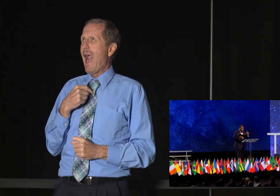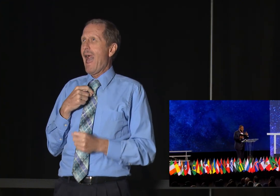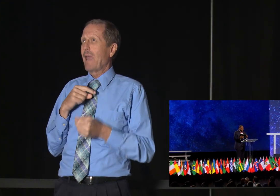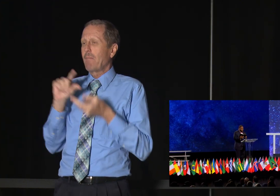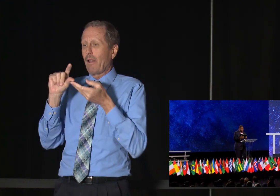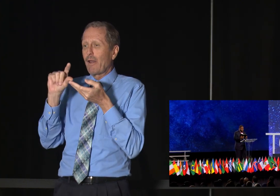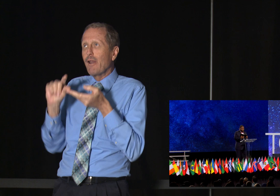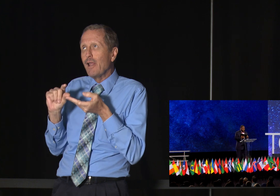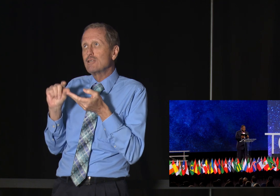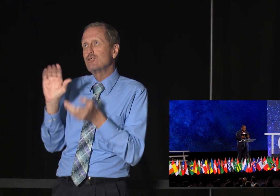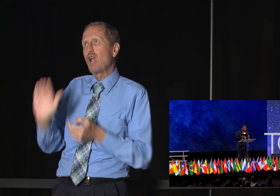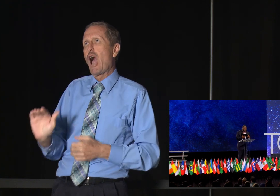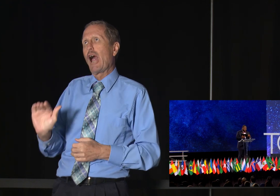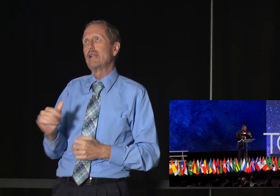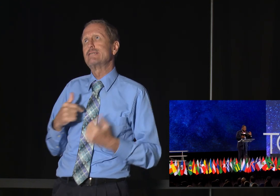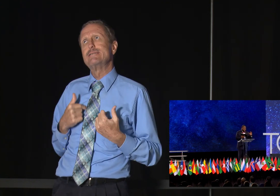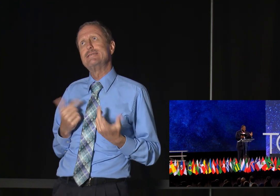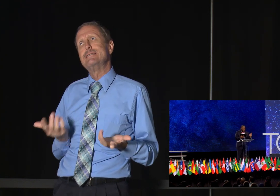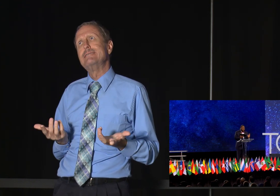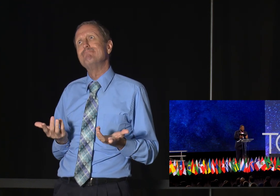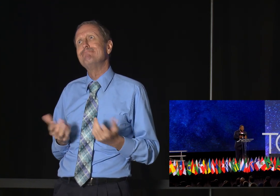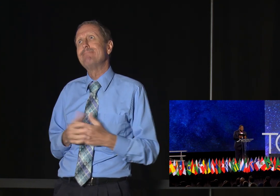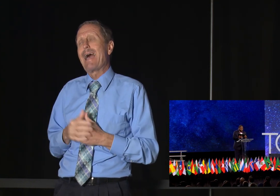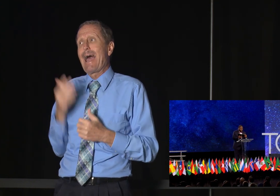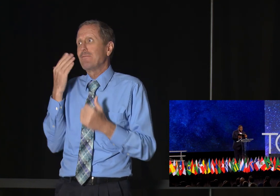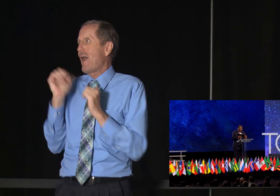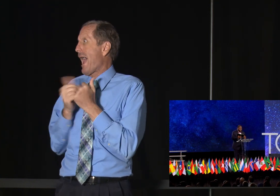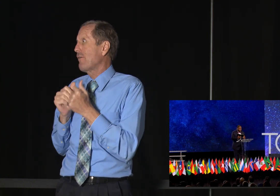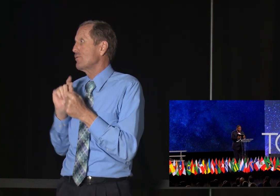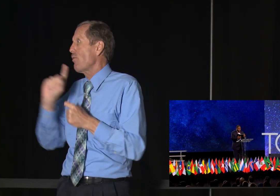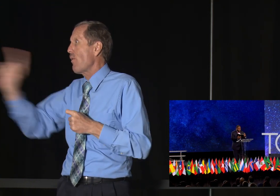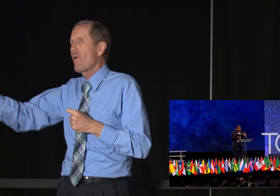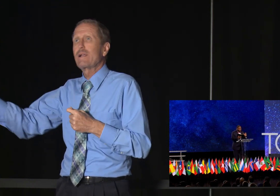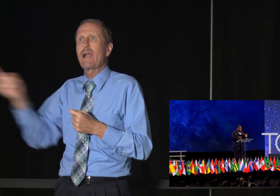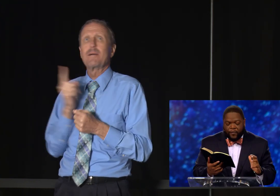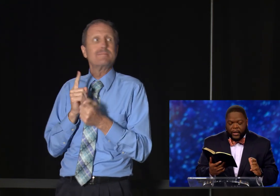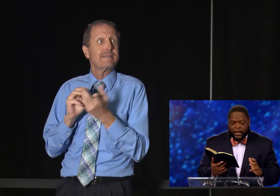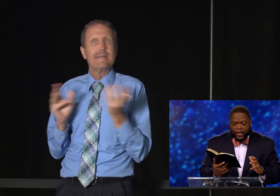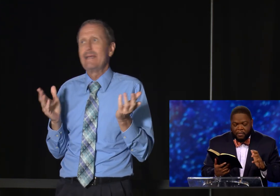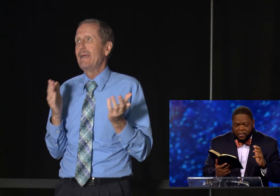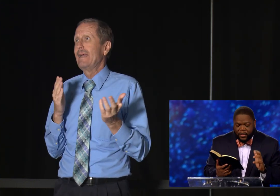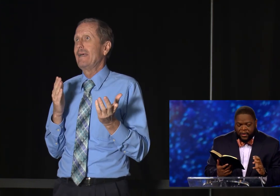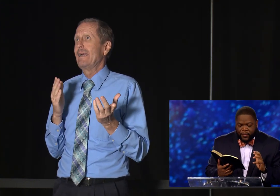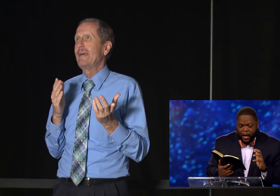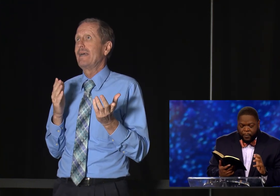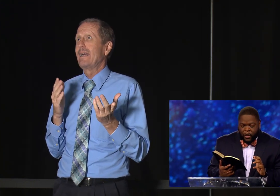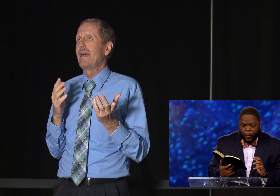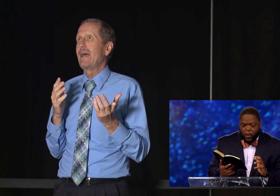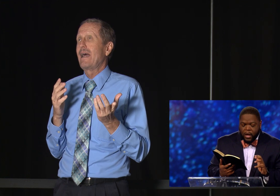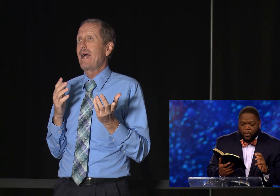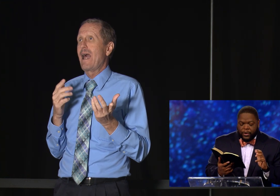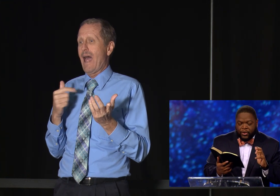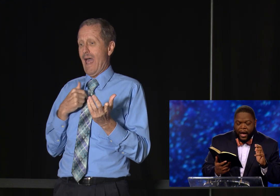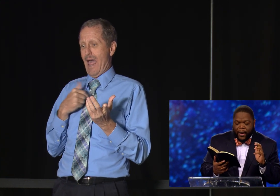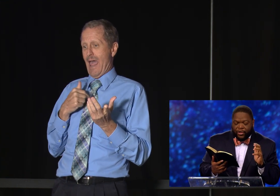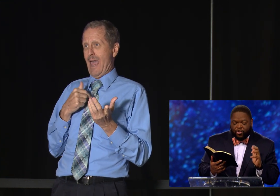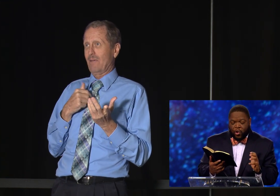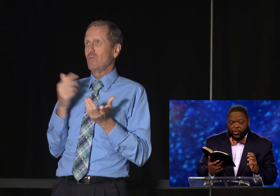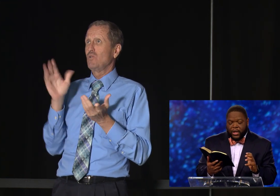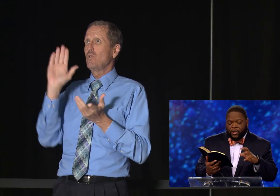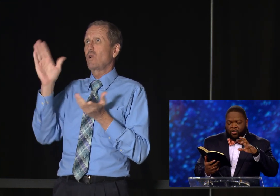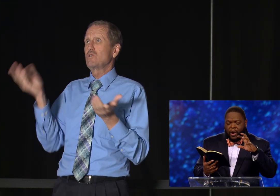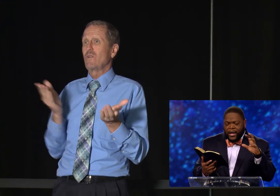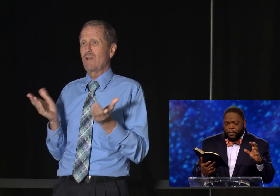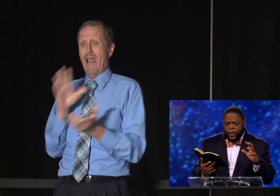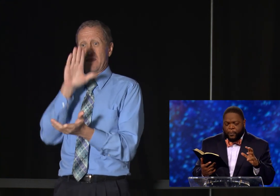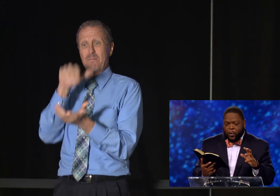little child. I know not how to go out or come in, and thy servant is in the midst of thy people, which thou hast